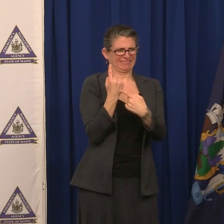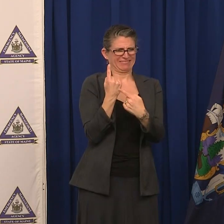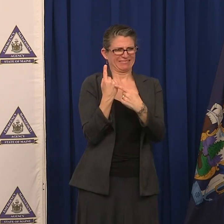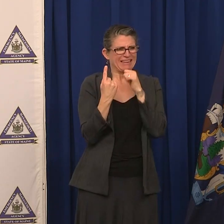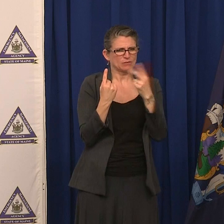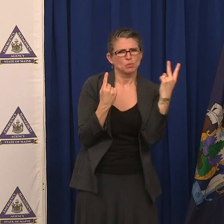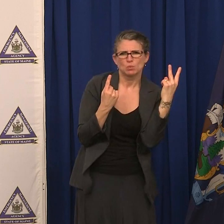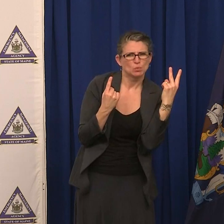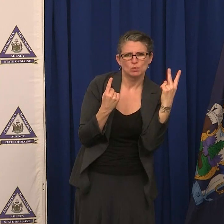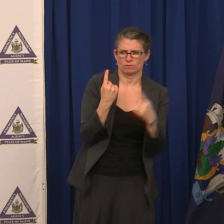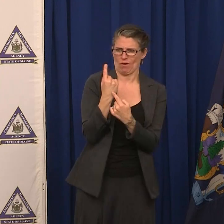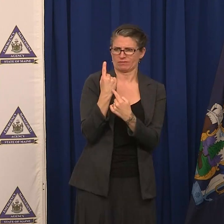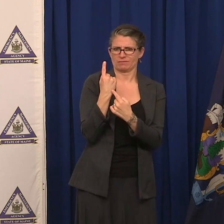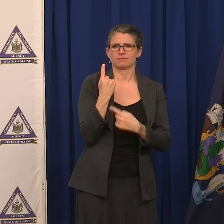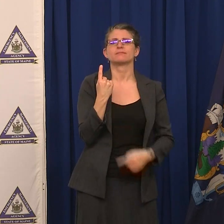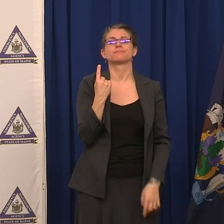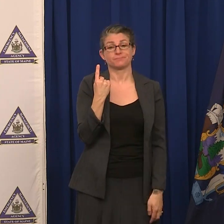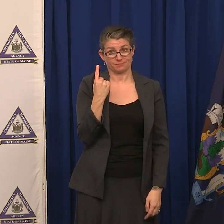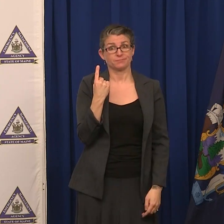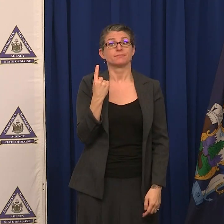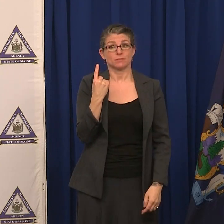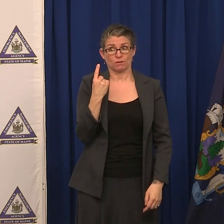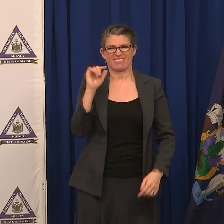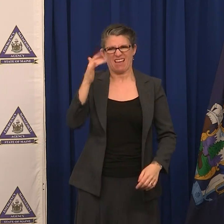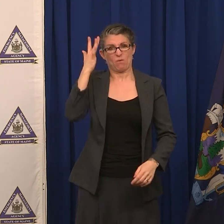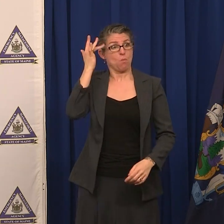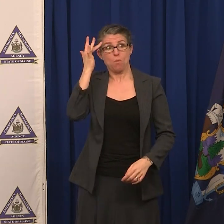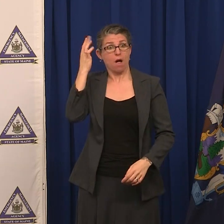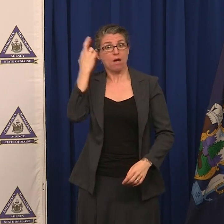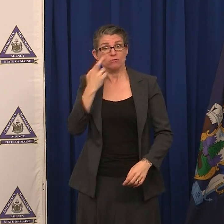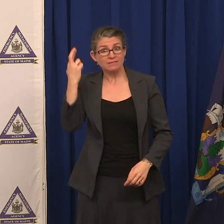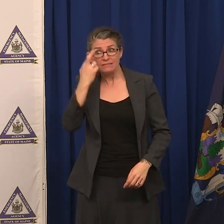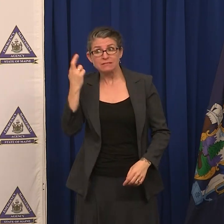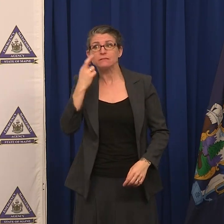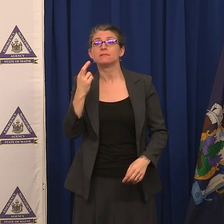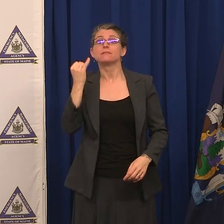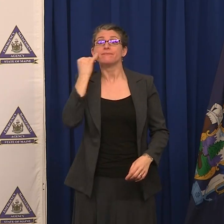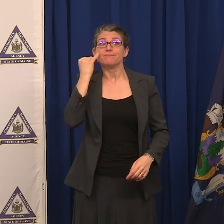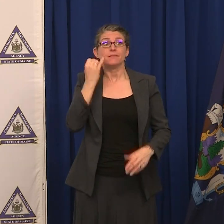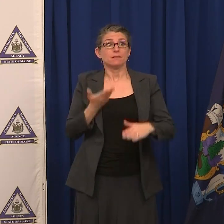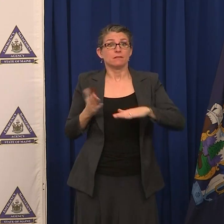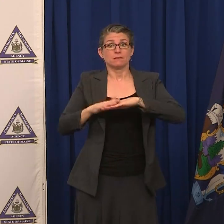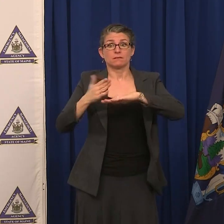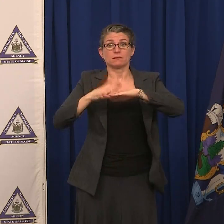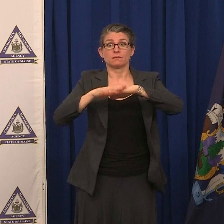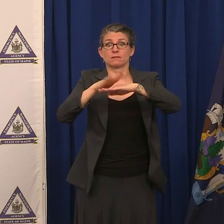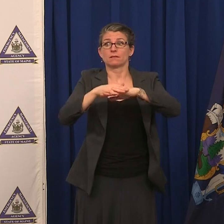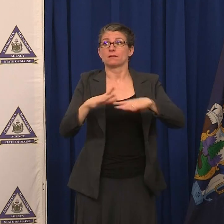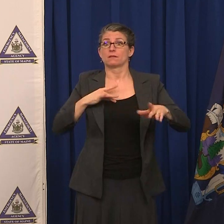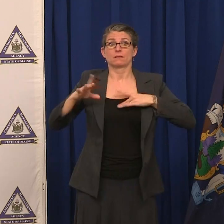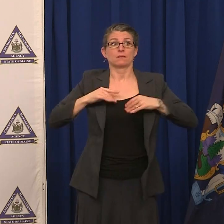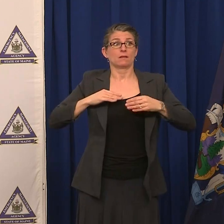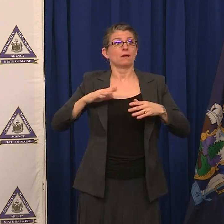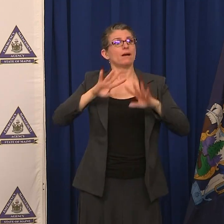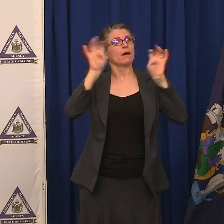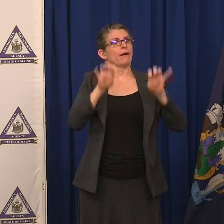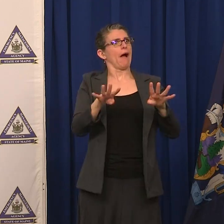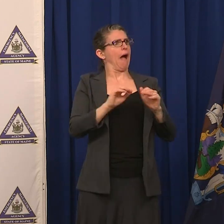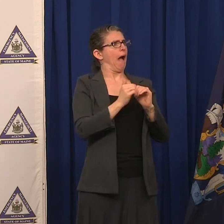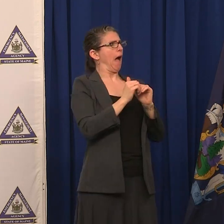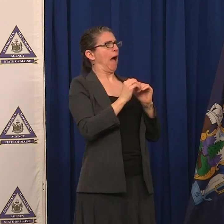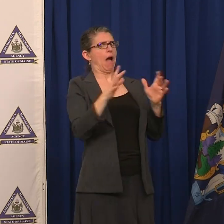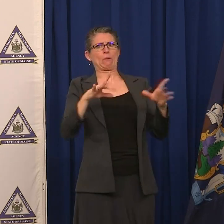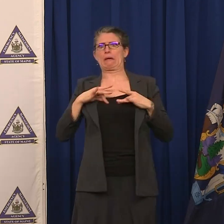additional community-level transmission, whether someone is an out-of-state resident or an in-state resident should